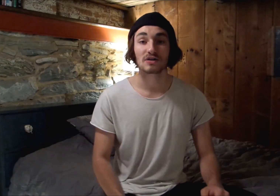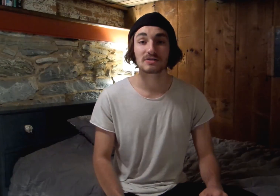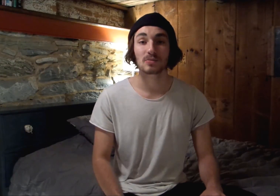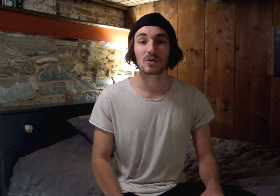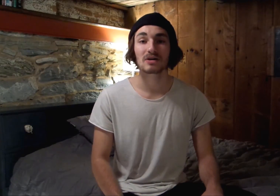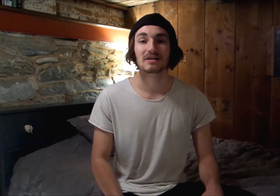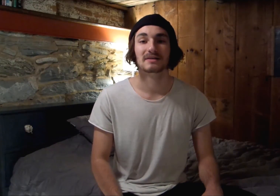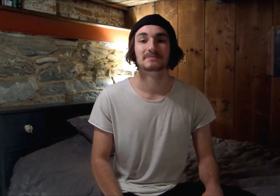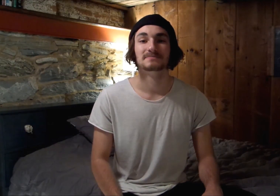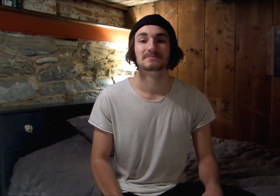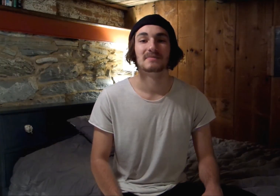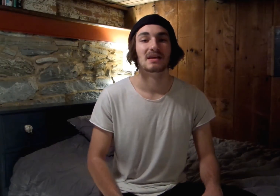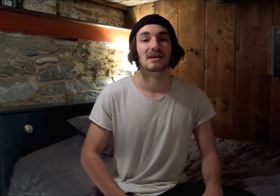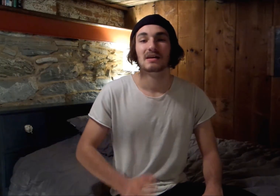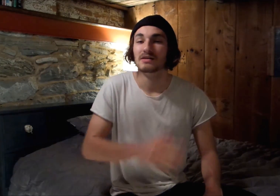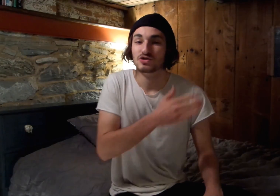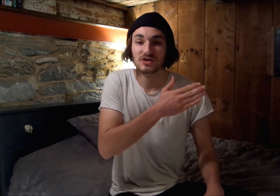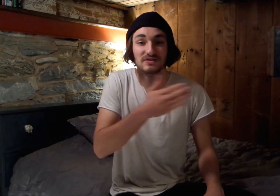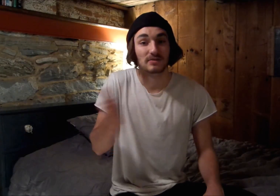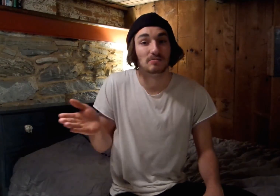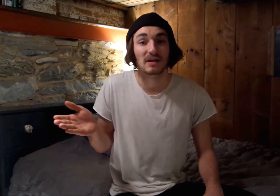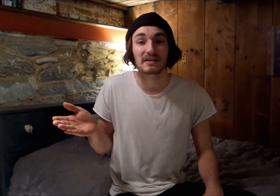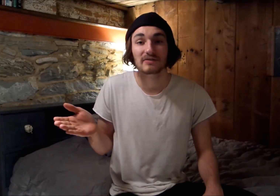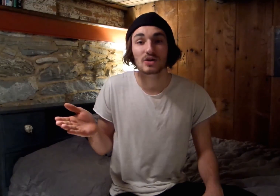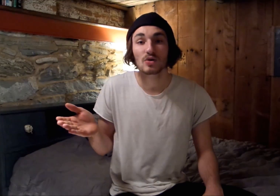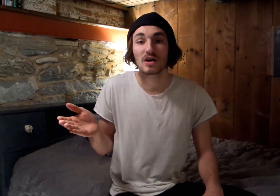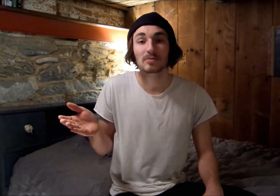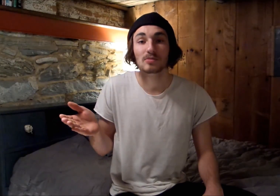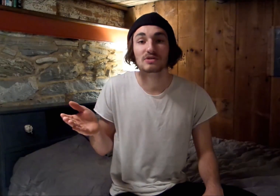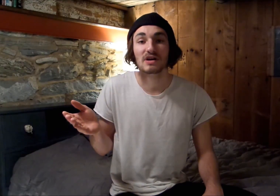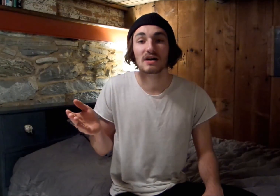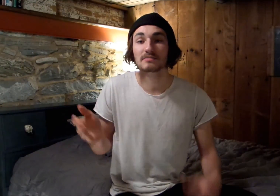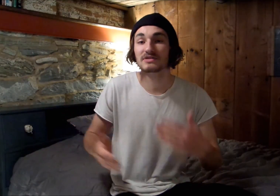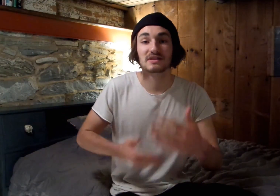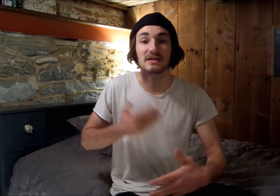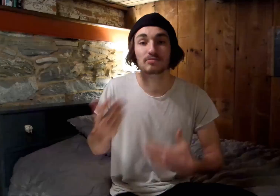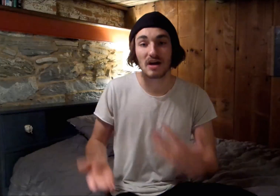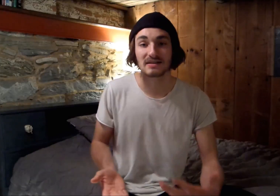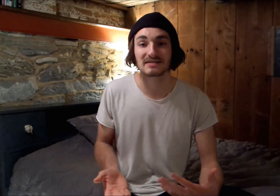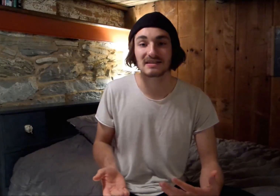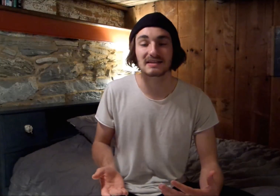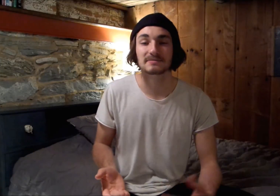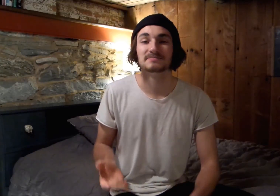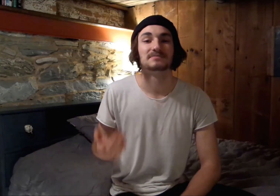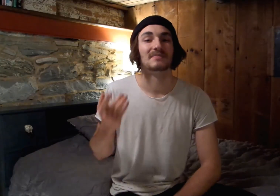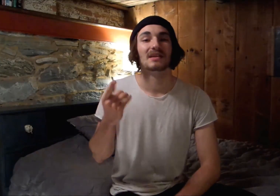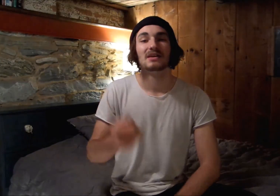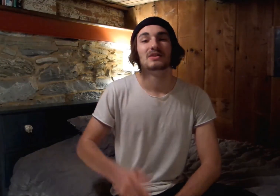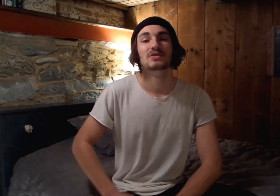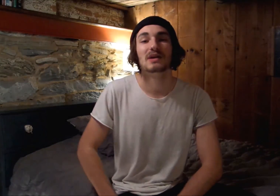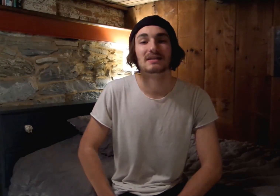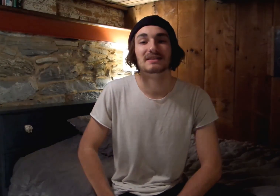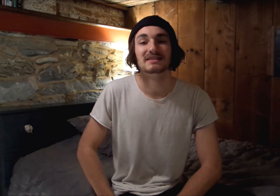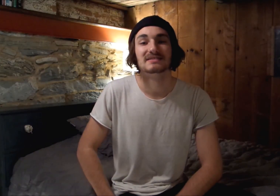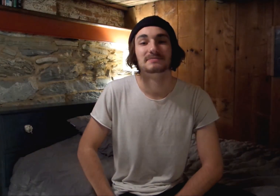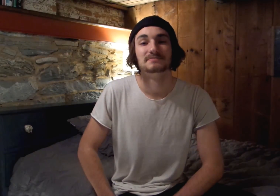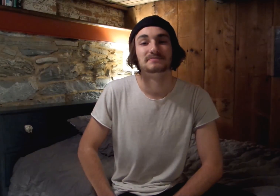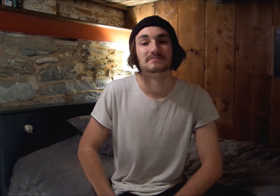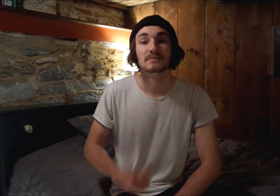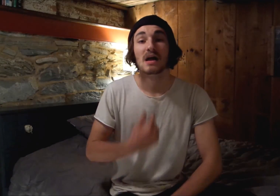Awesome work. Just play the video a couple more times, keep practicing. You got this.